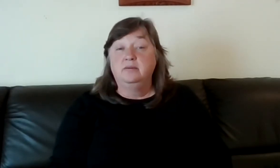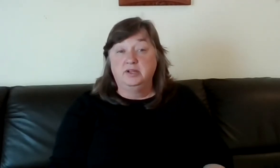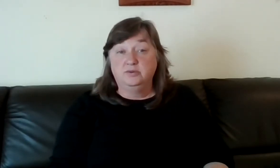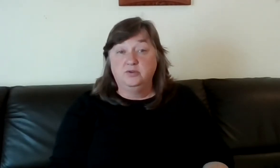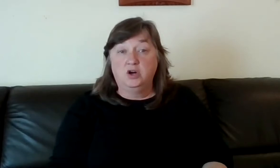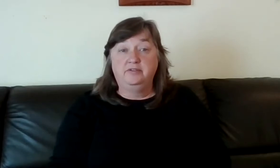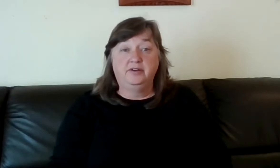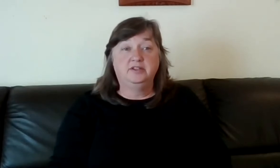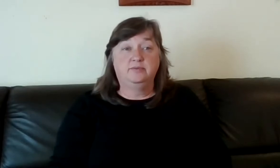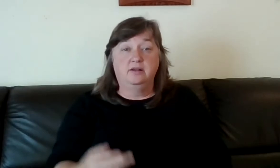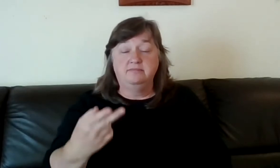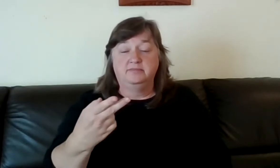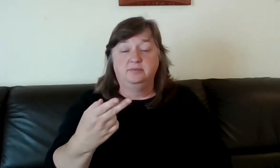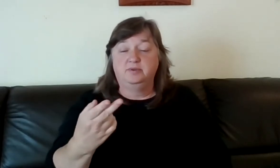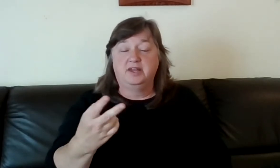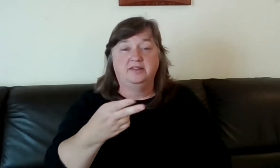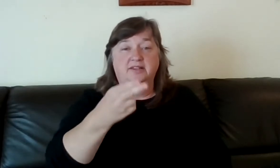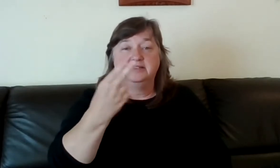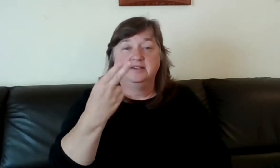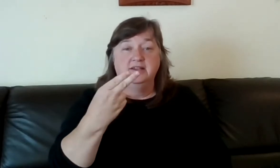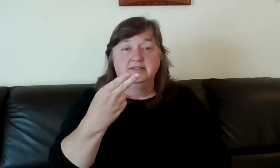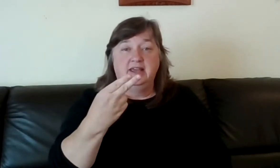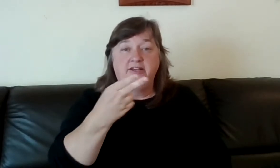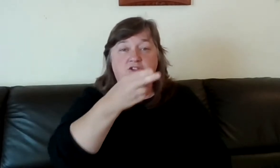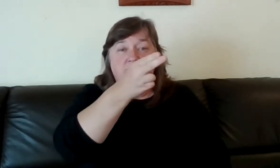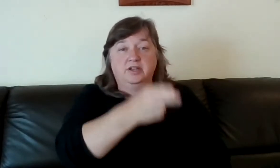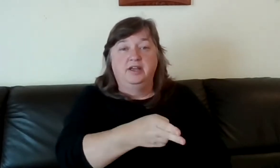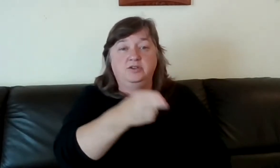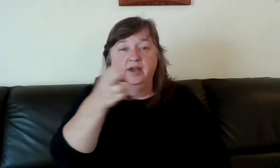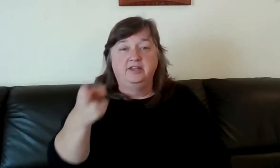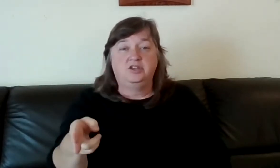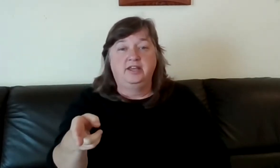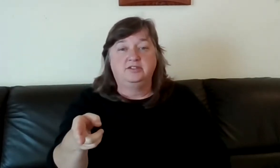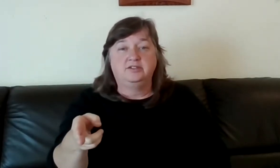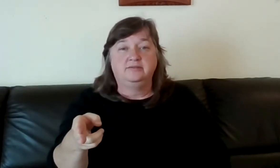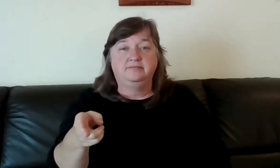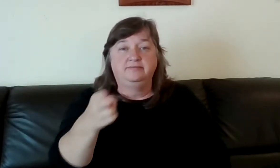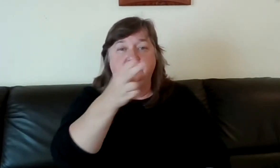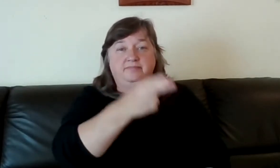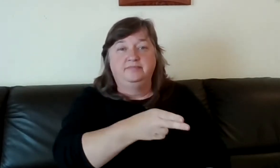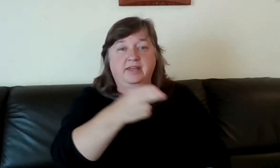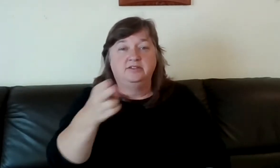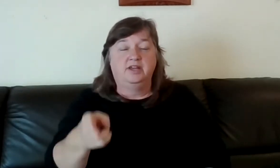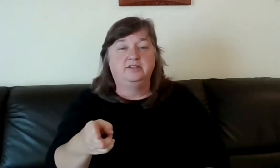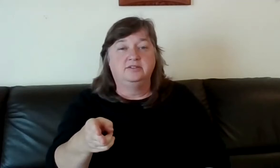Might as well do hard of hearing as well. Didn't put that on the list. It's an H, and do HH. HH.